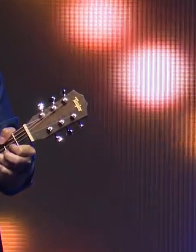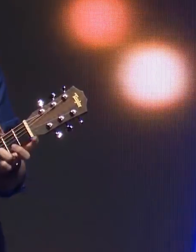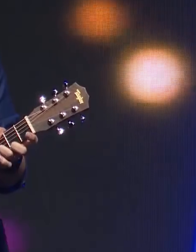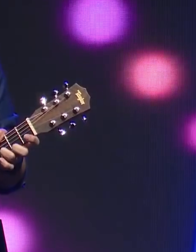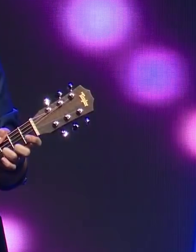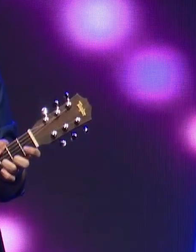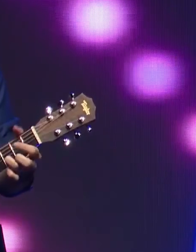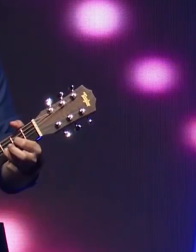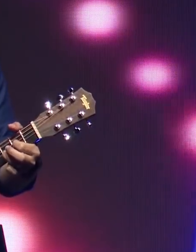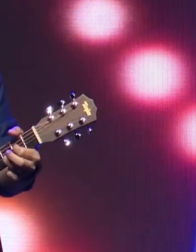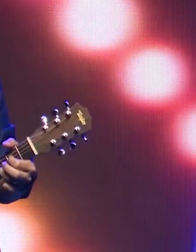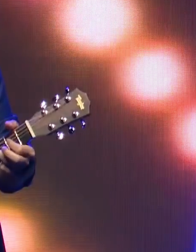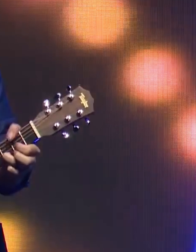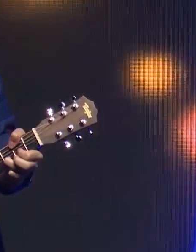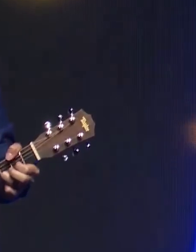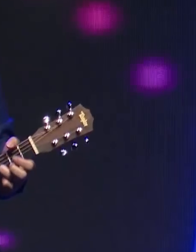me.